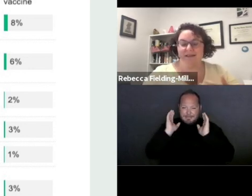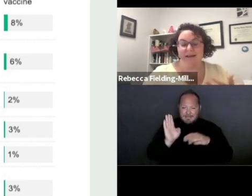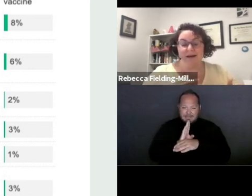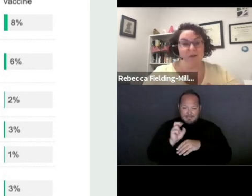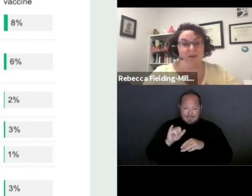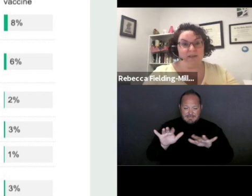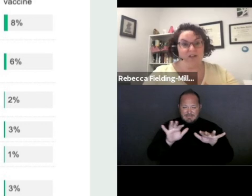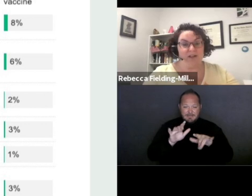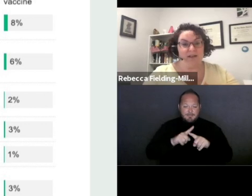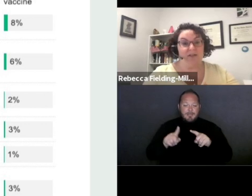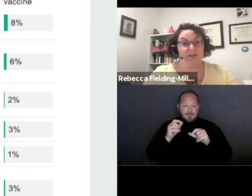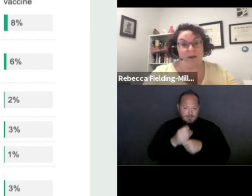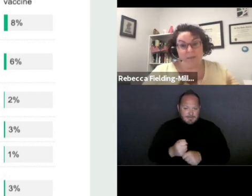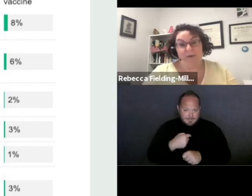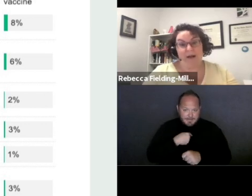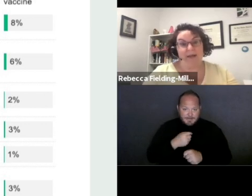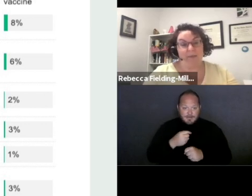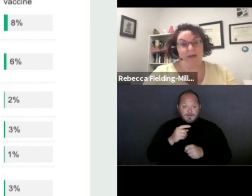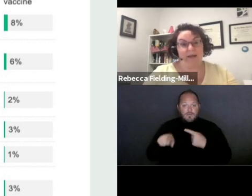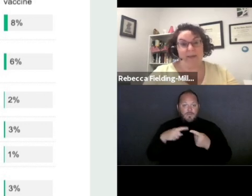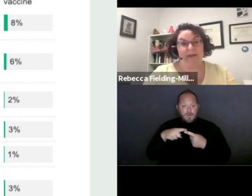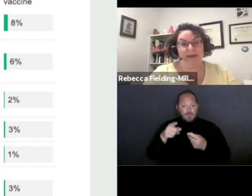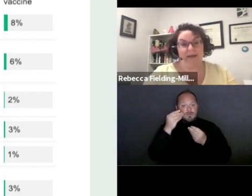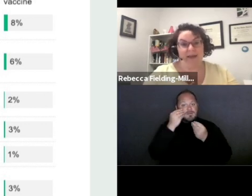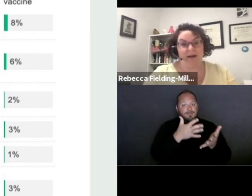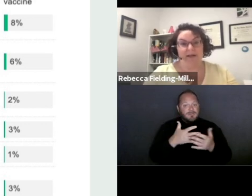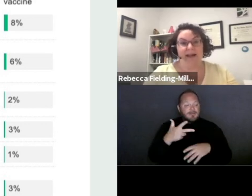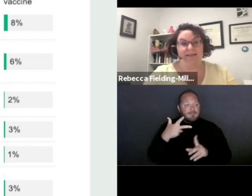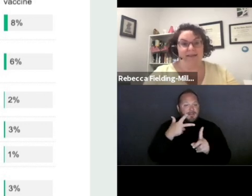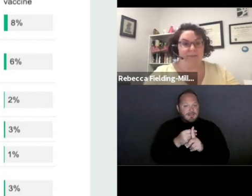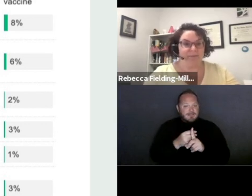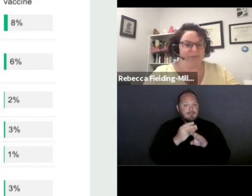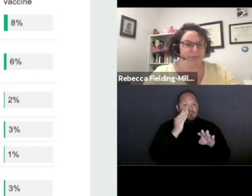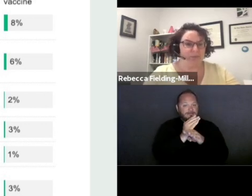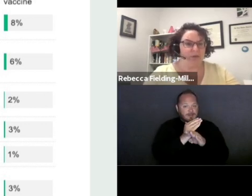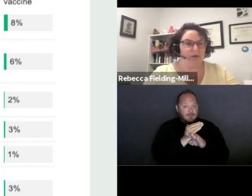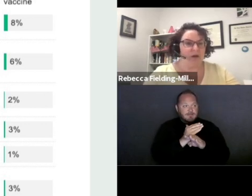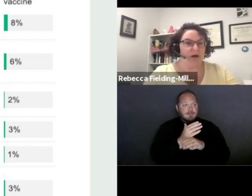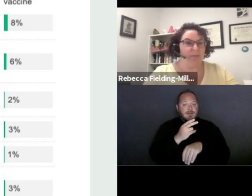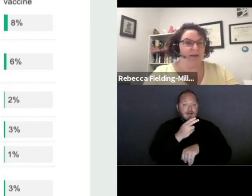prevent hospitalization and death, people find that really compelling if they are a little hesitant.